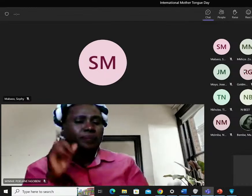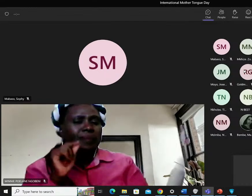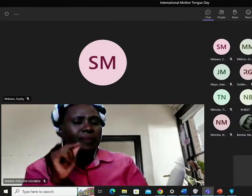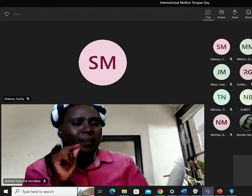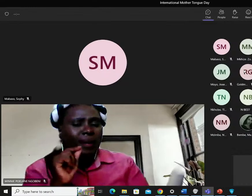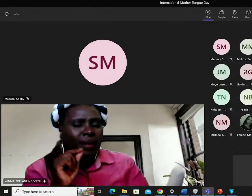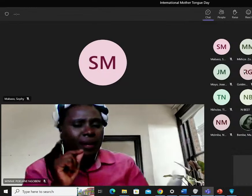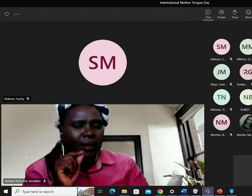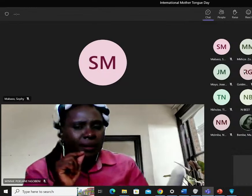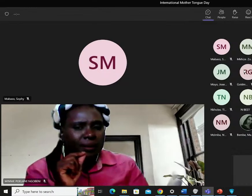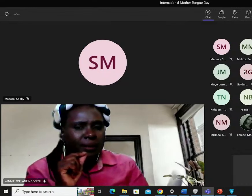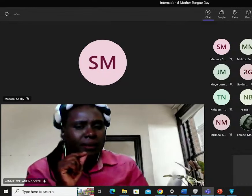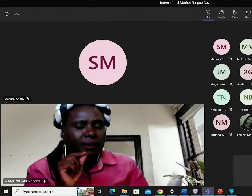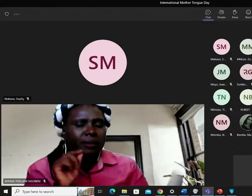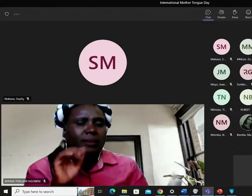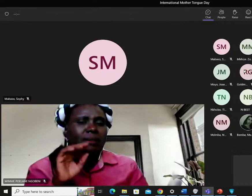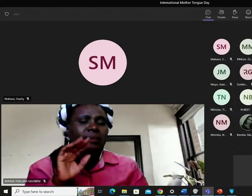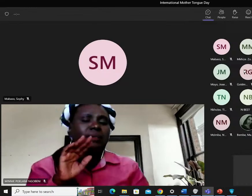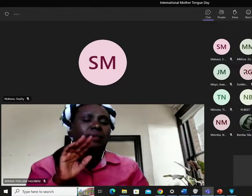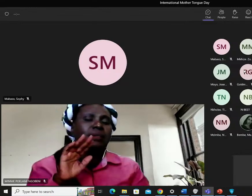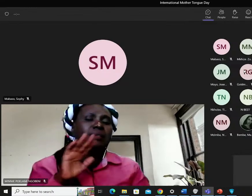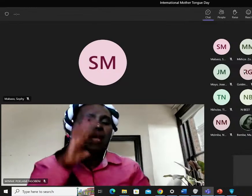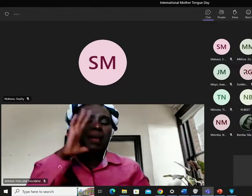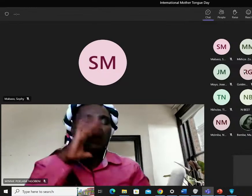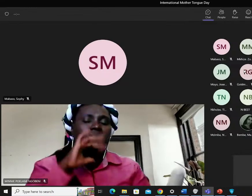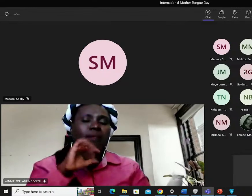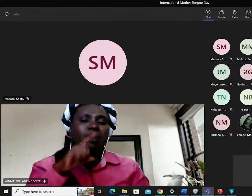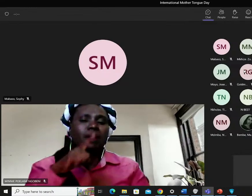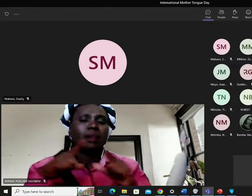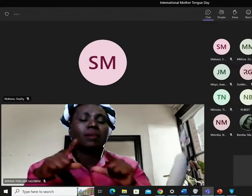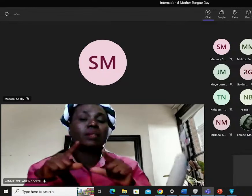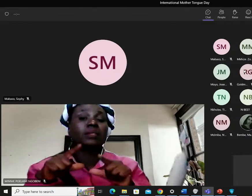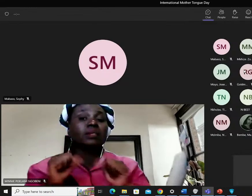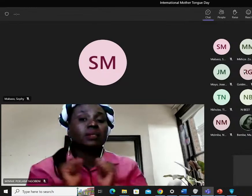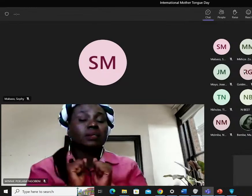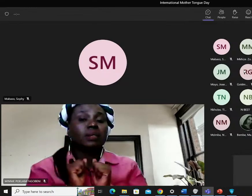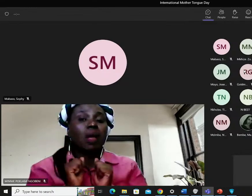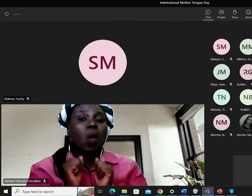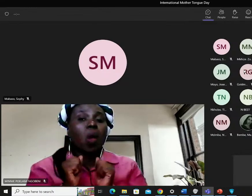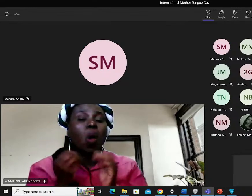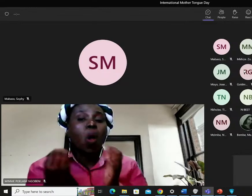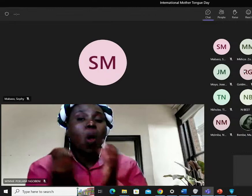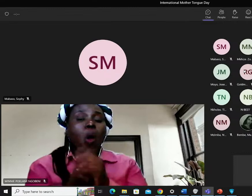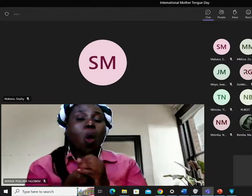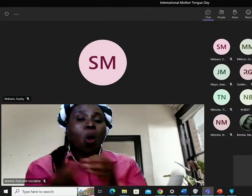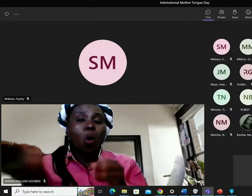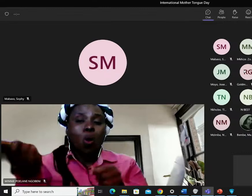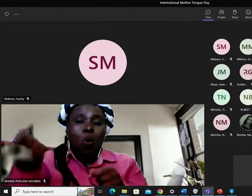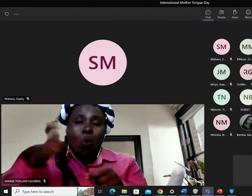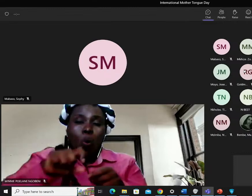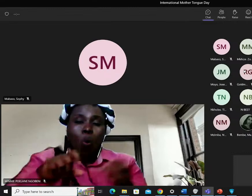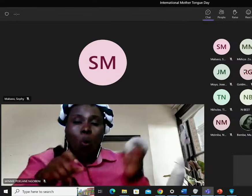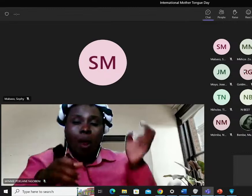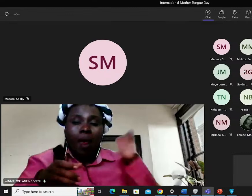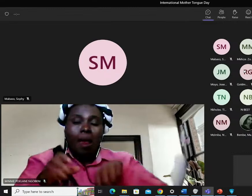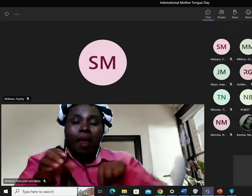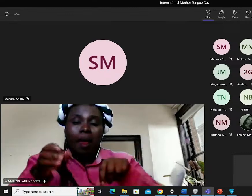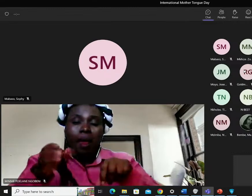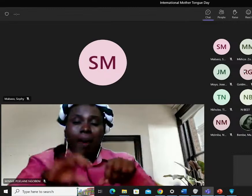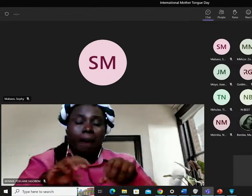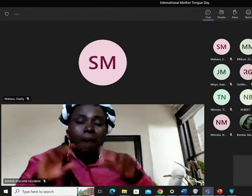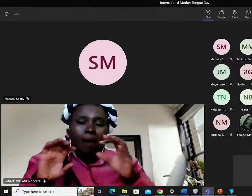Yes, African Languages, everybody othe wafaka isandla apha bethuna. The